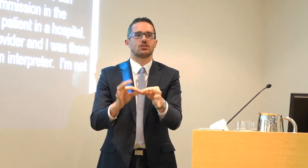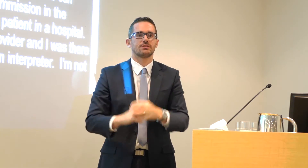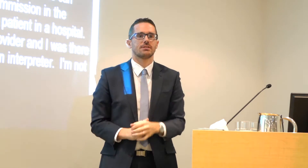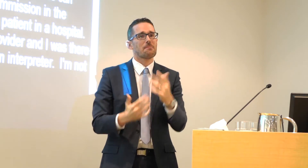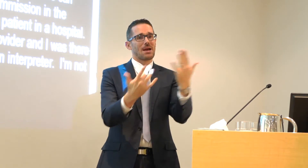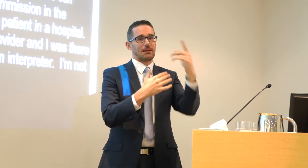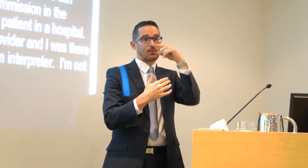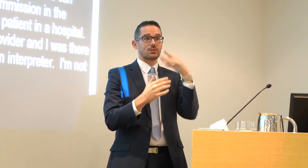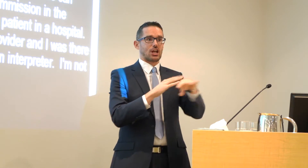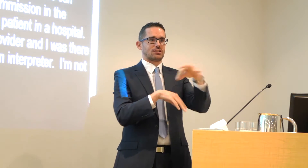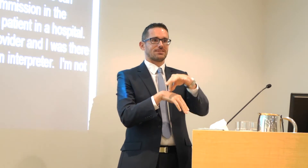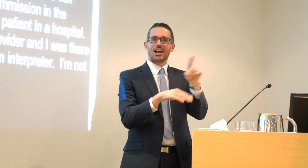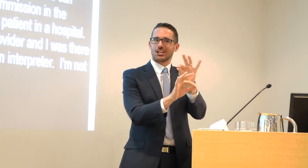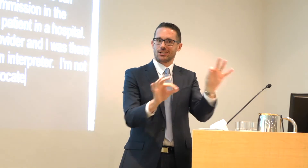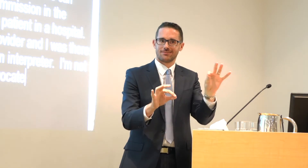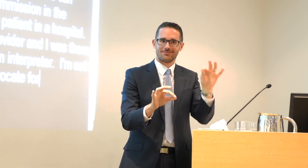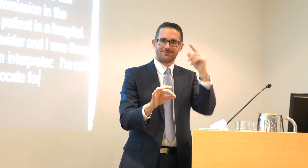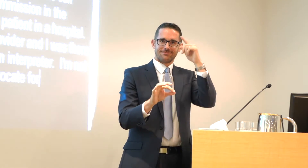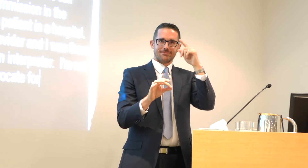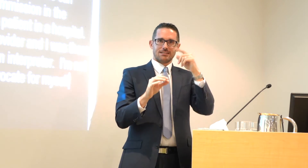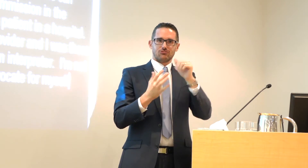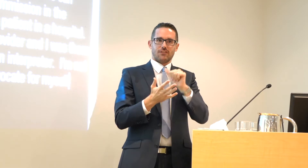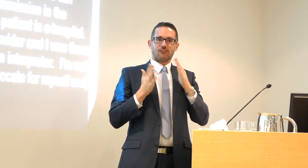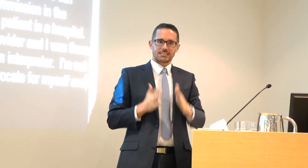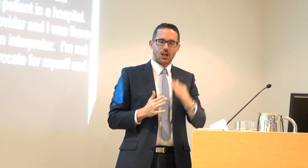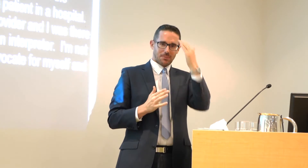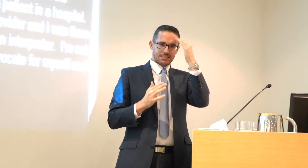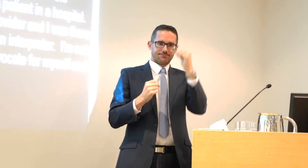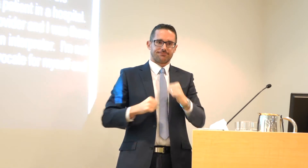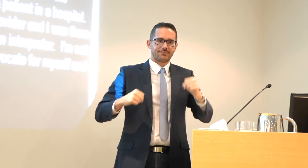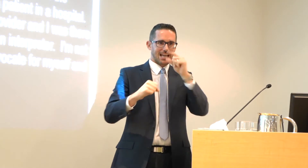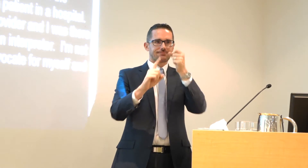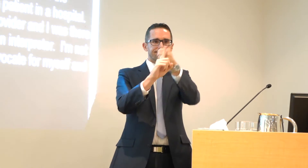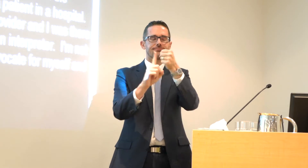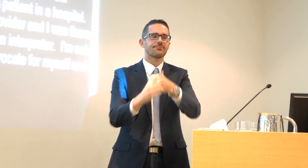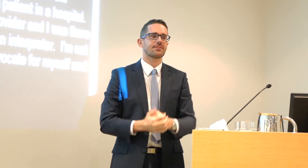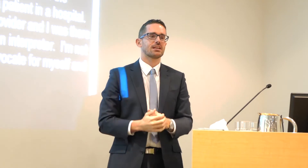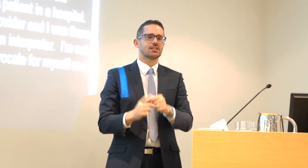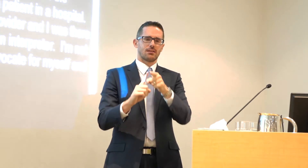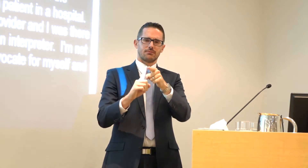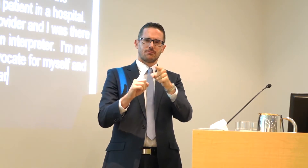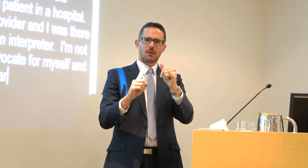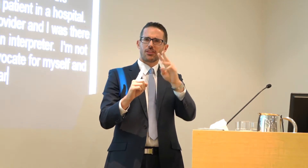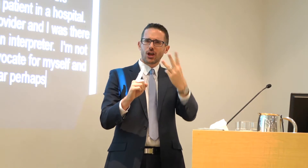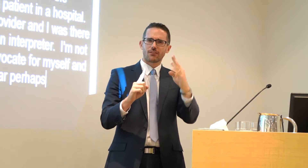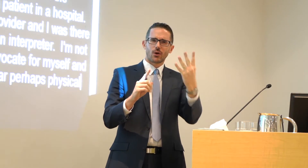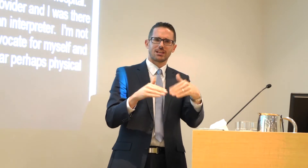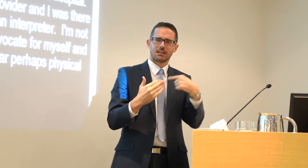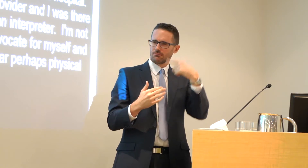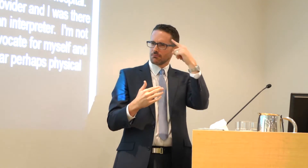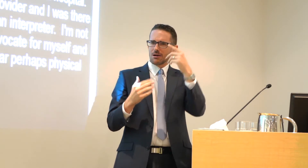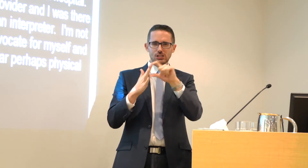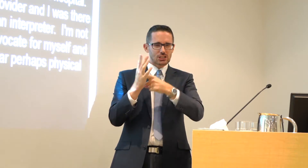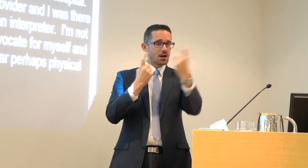right frame of mind to advocate for myself, and many people, when they're in hospitals, are in a similar, perhaps physical or mental capacity